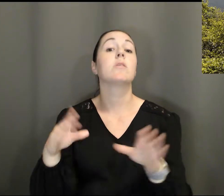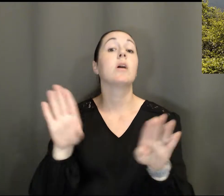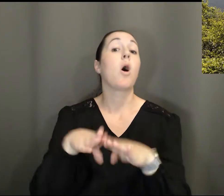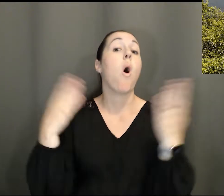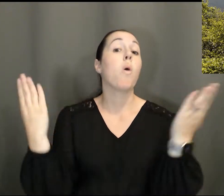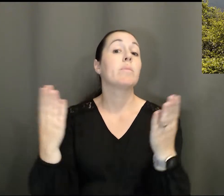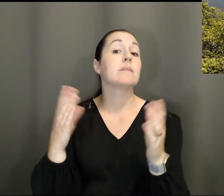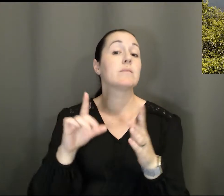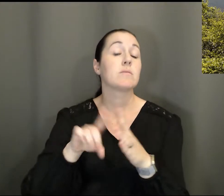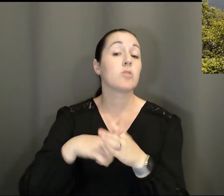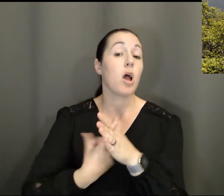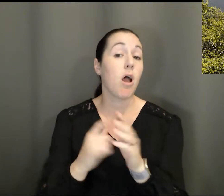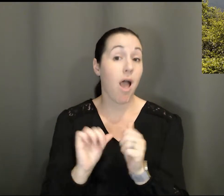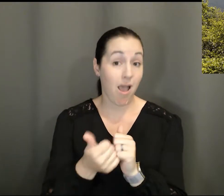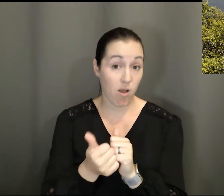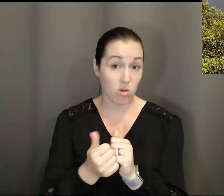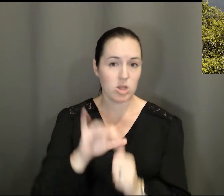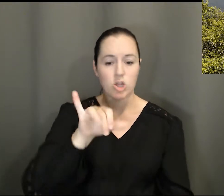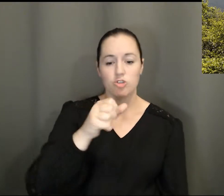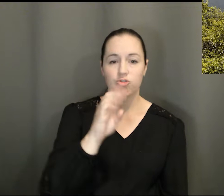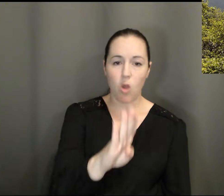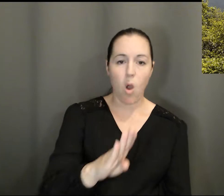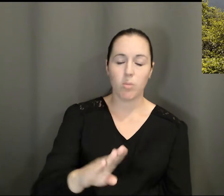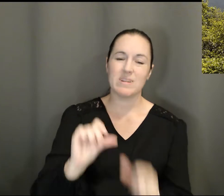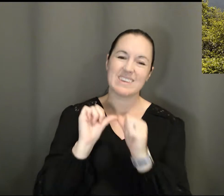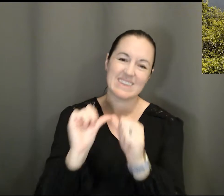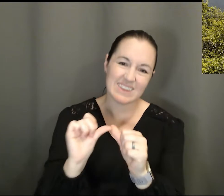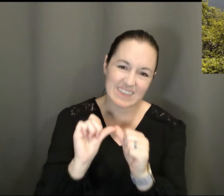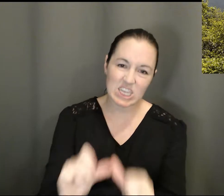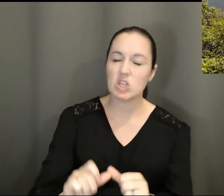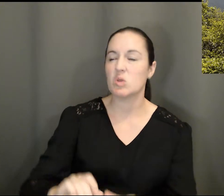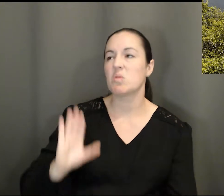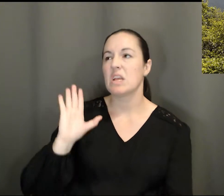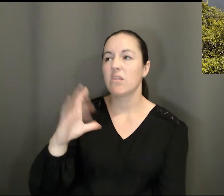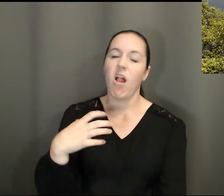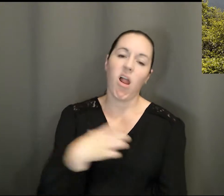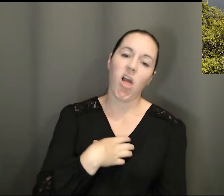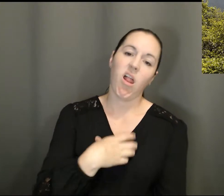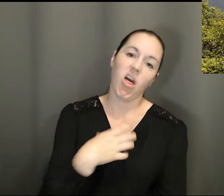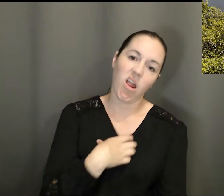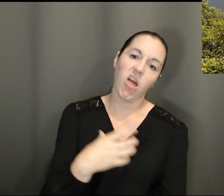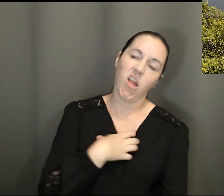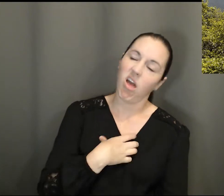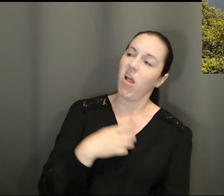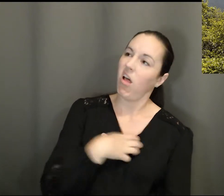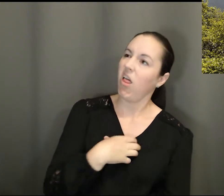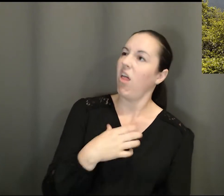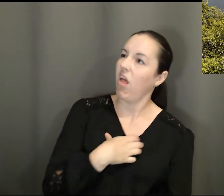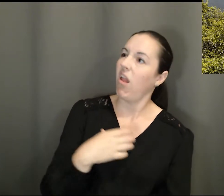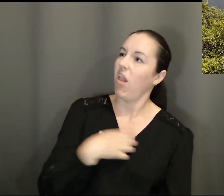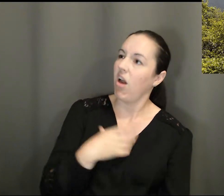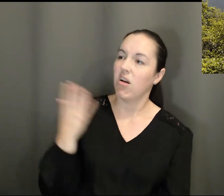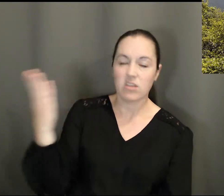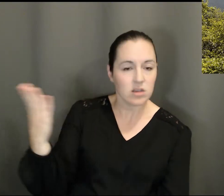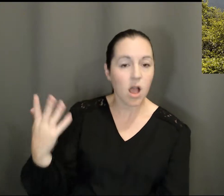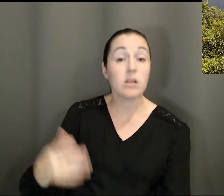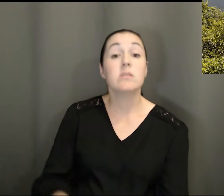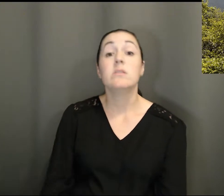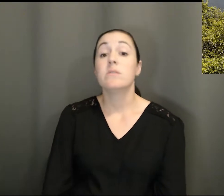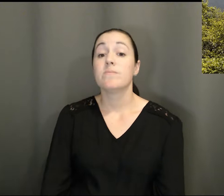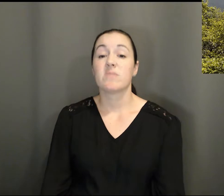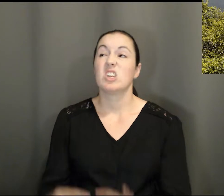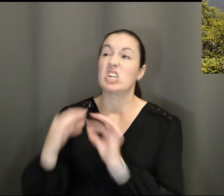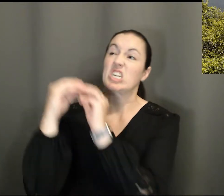on. And then in chapter 38, it's God's turn. Chapters 38 to 41, God speaks to